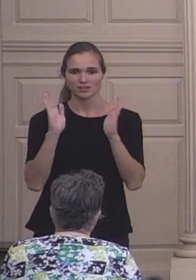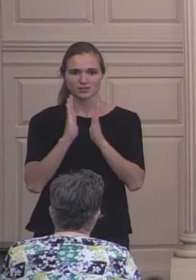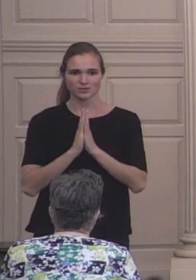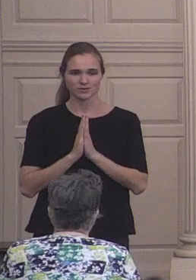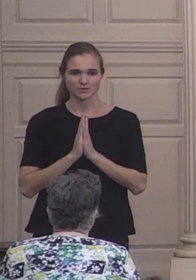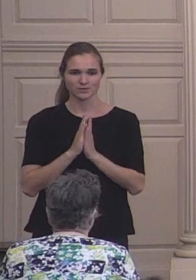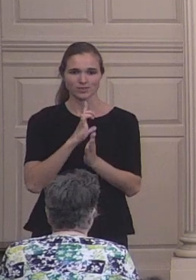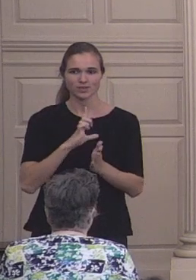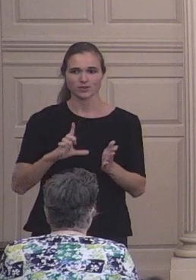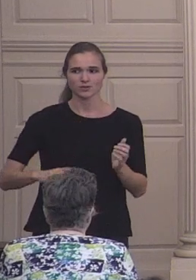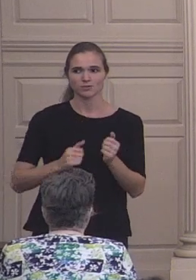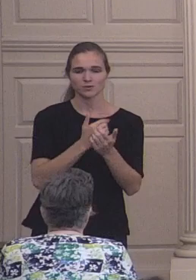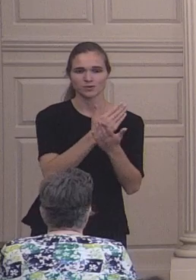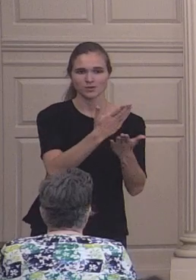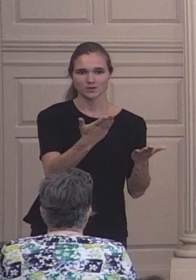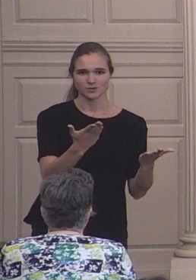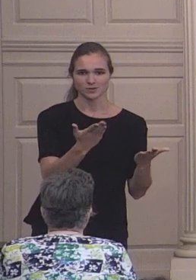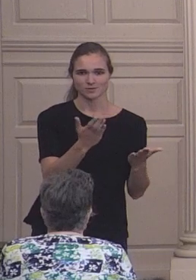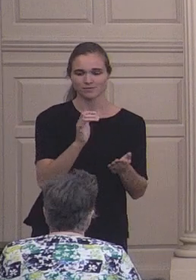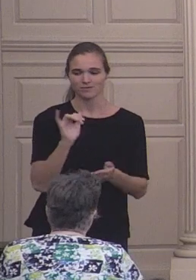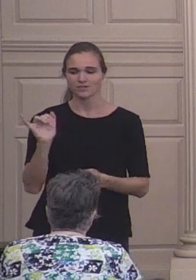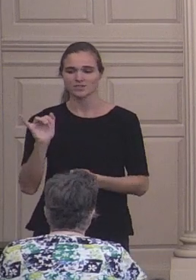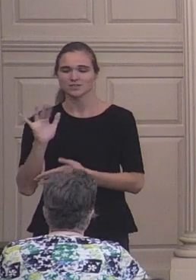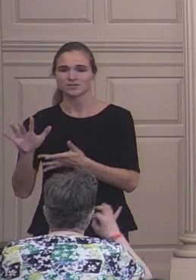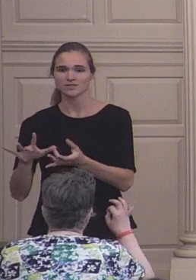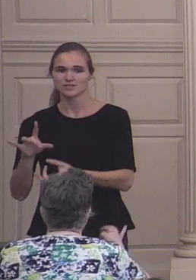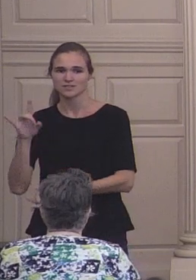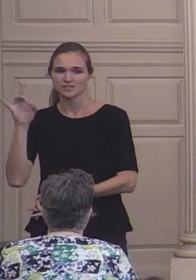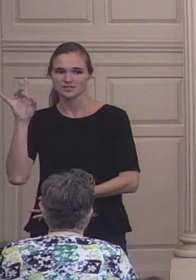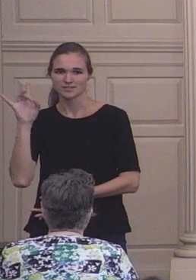The Lord be with you. And with your spirit.